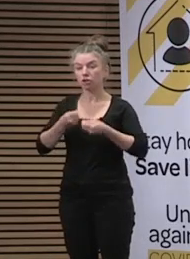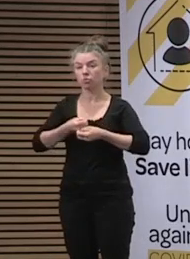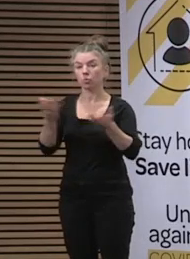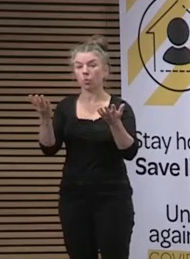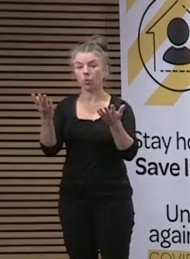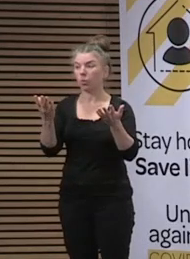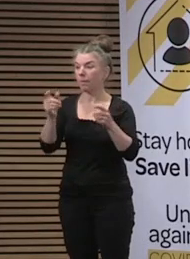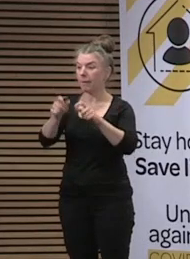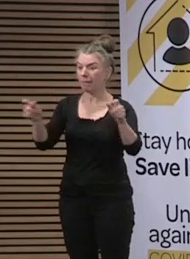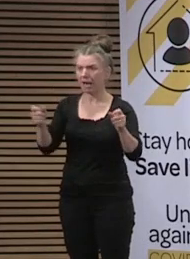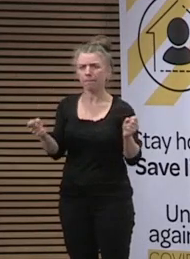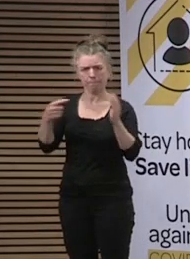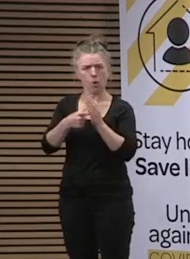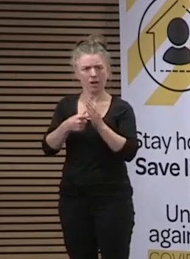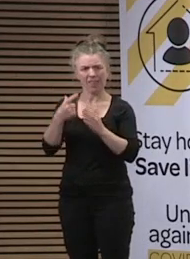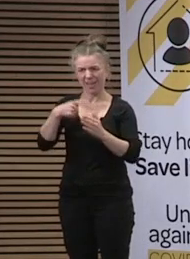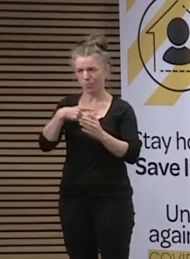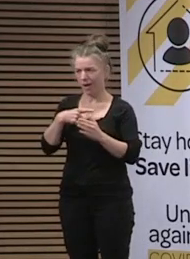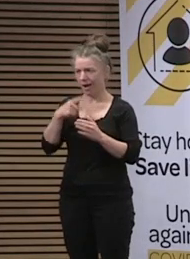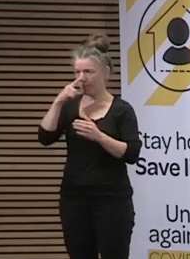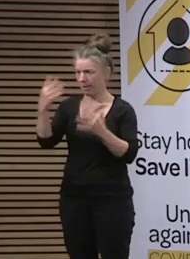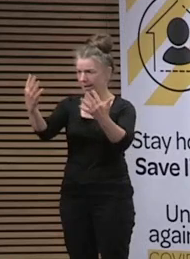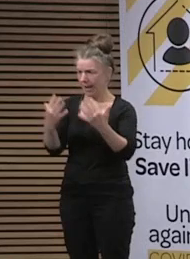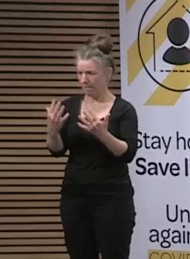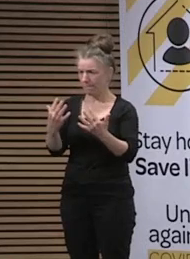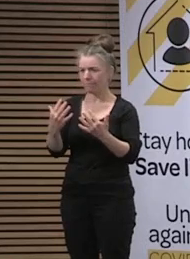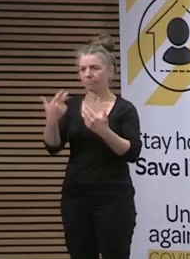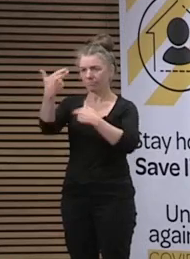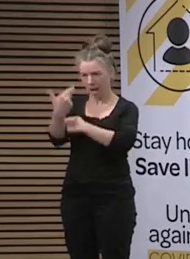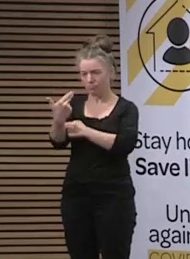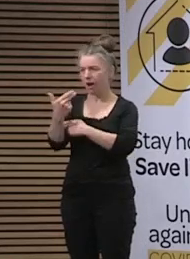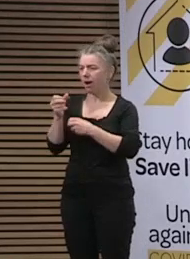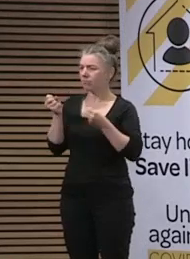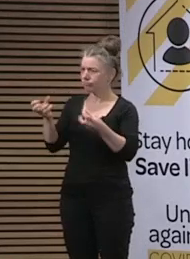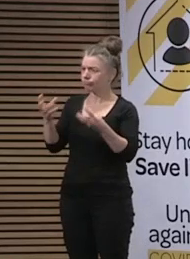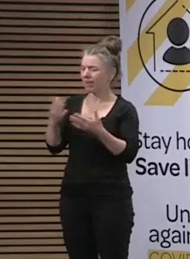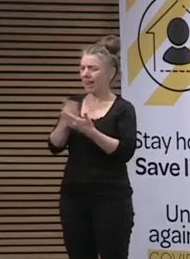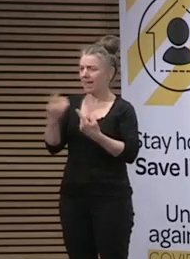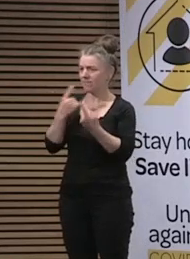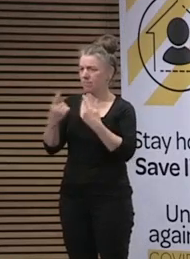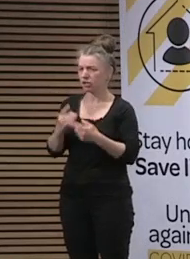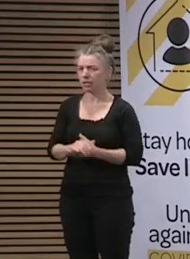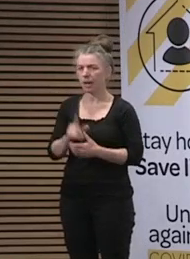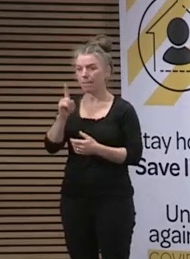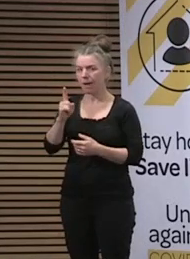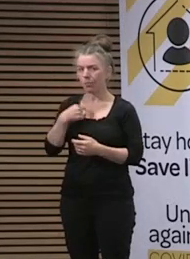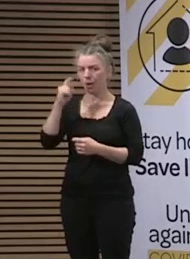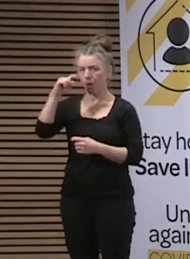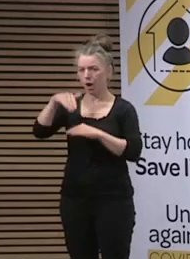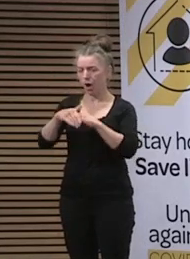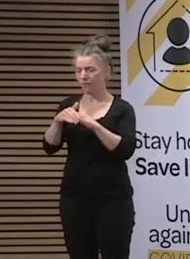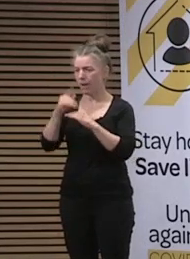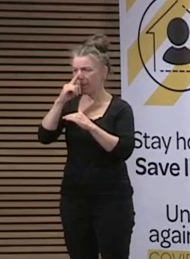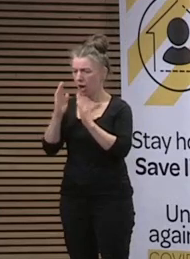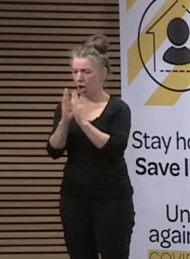as being an essential service. It's why all of you are here. What we're concerned around is sometimes those distribution networks.